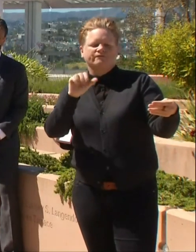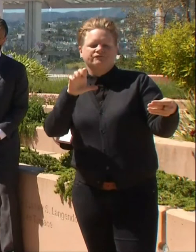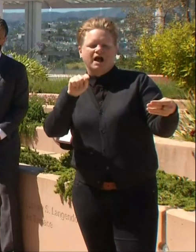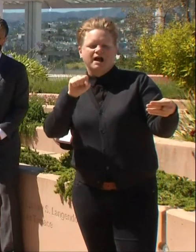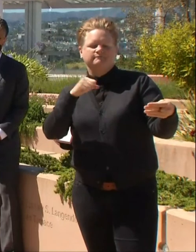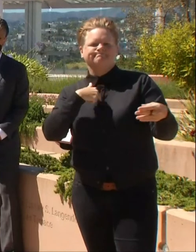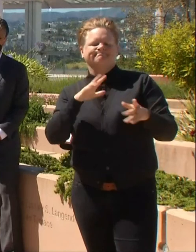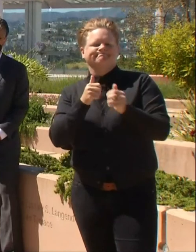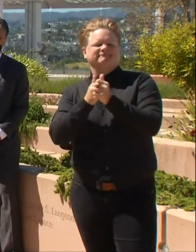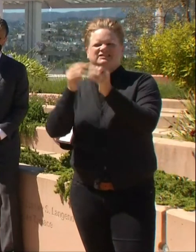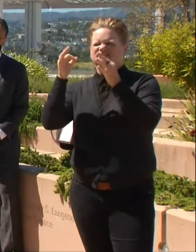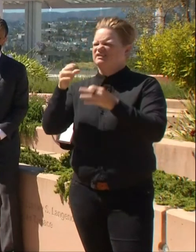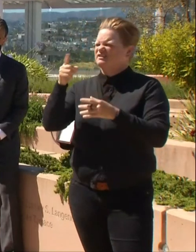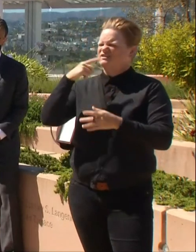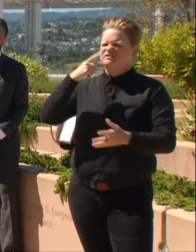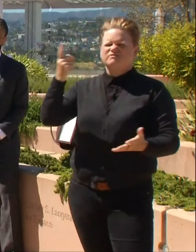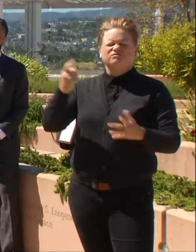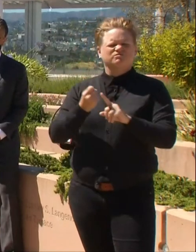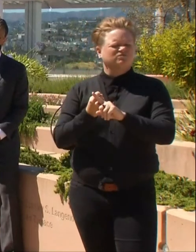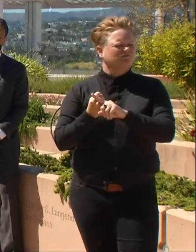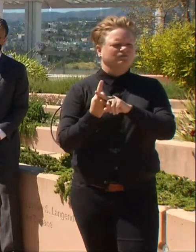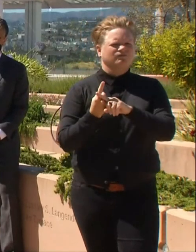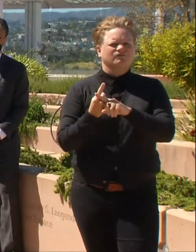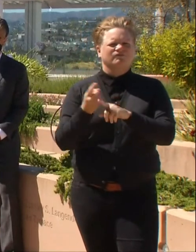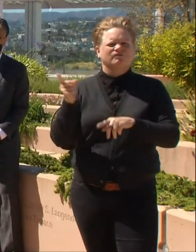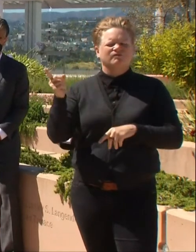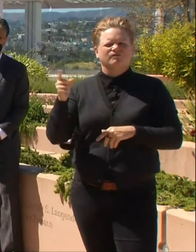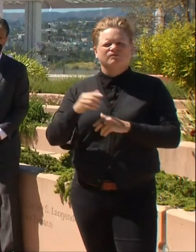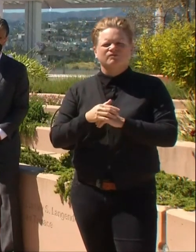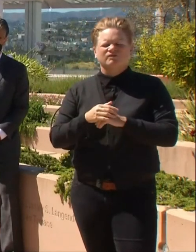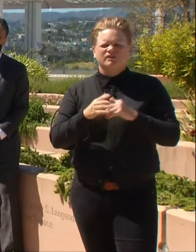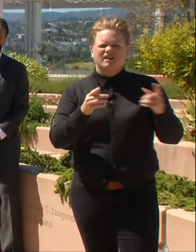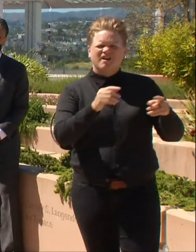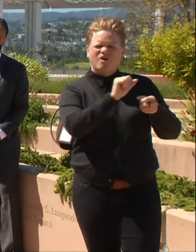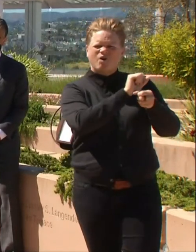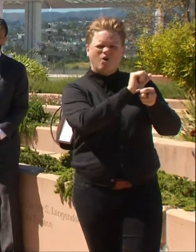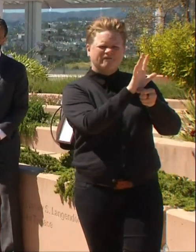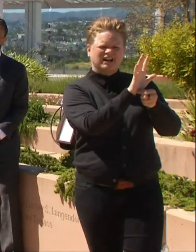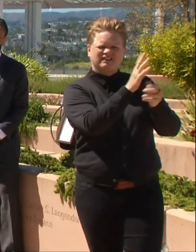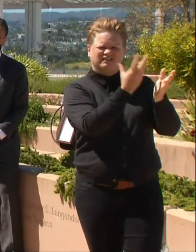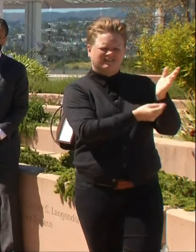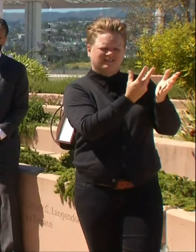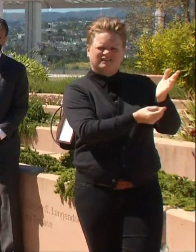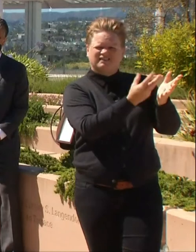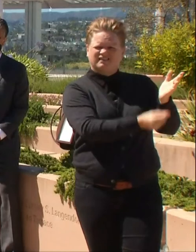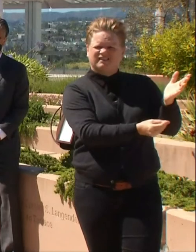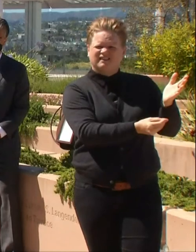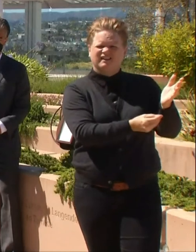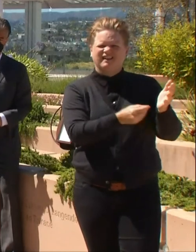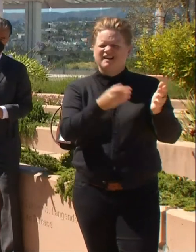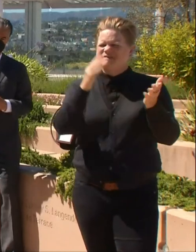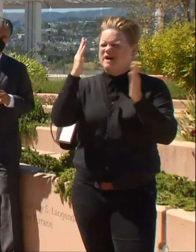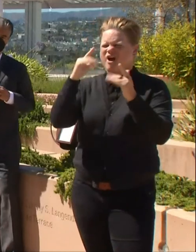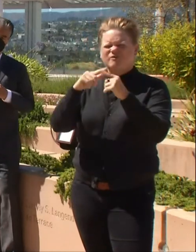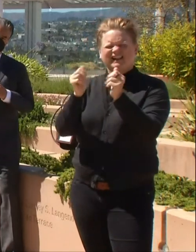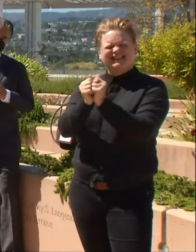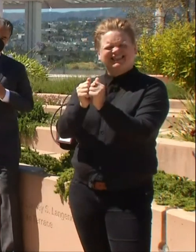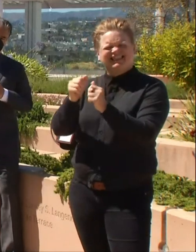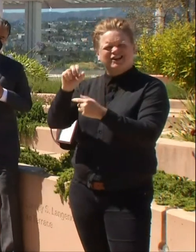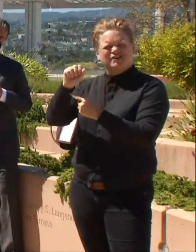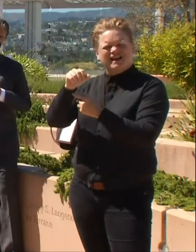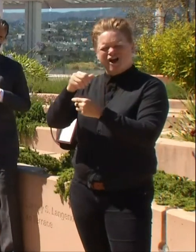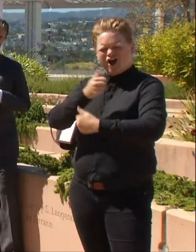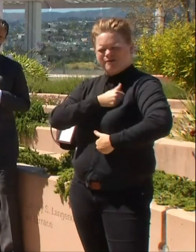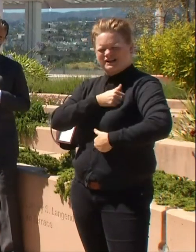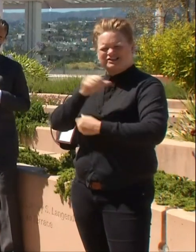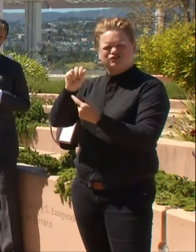astounding analogy to a Swiss Army knife, which he intends to explain that this gun, like a Swiss Army knife,